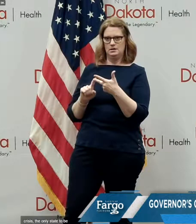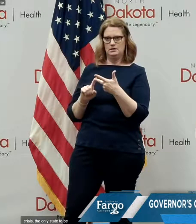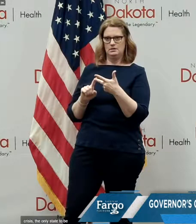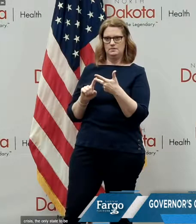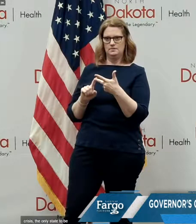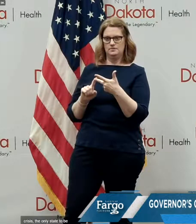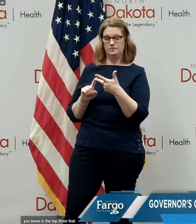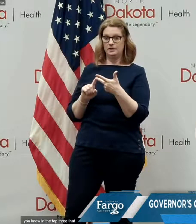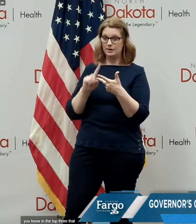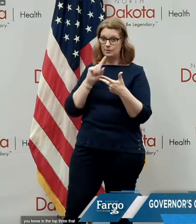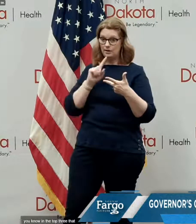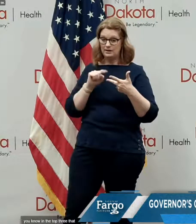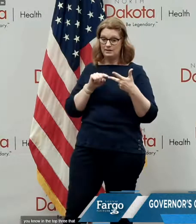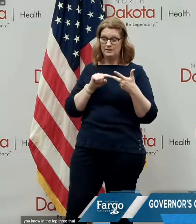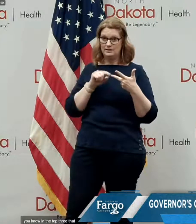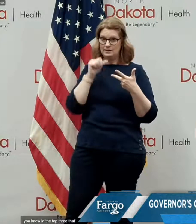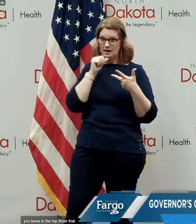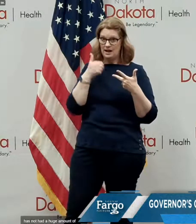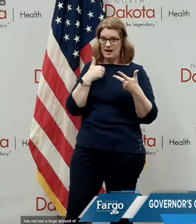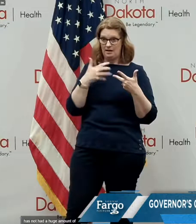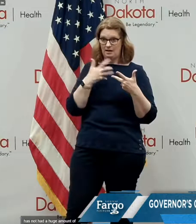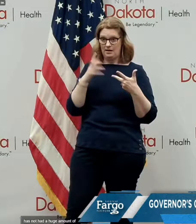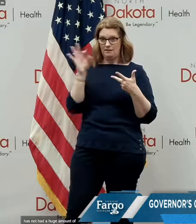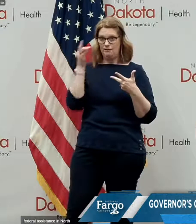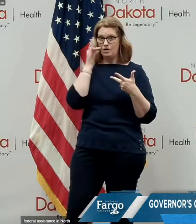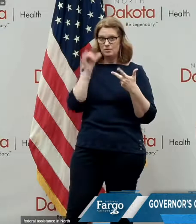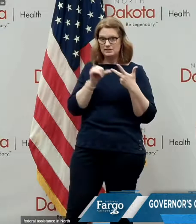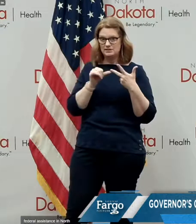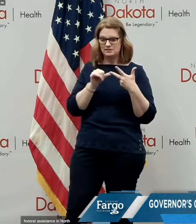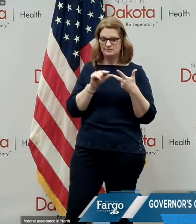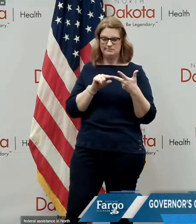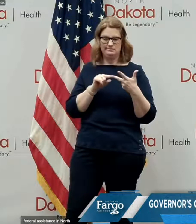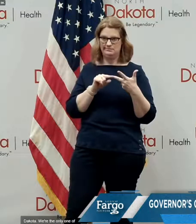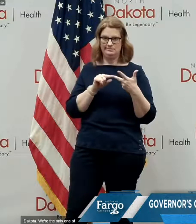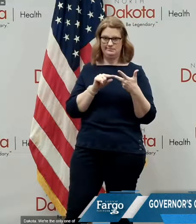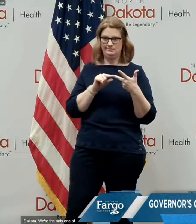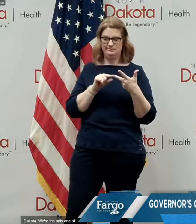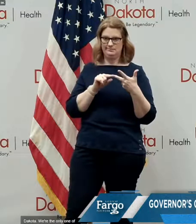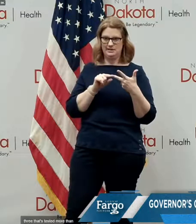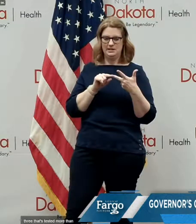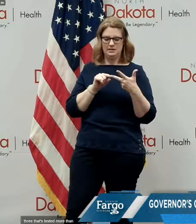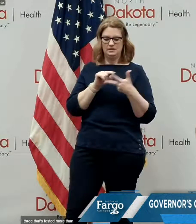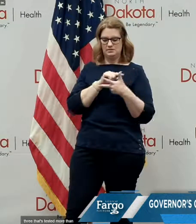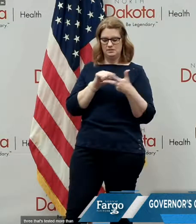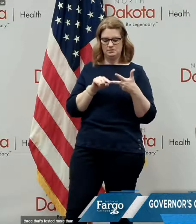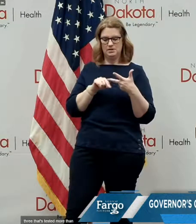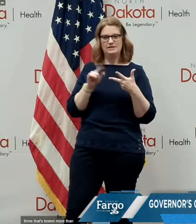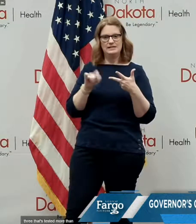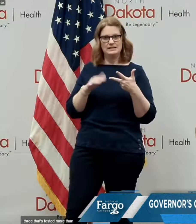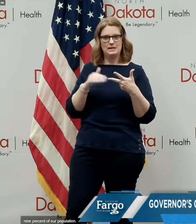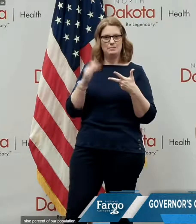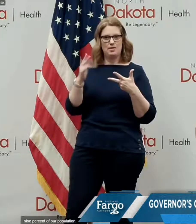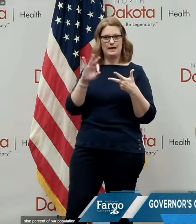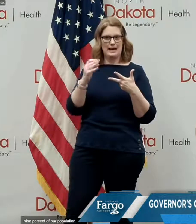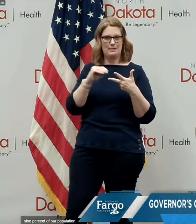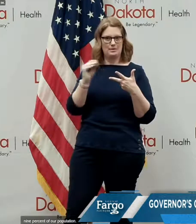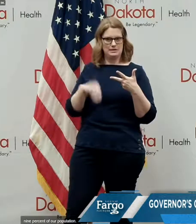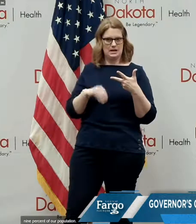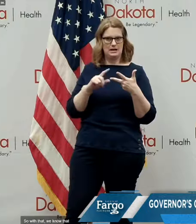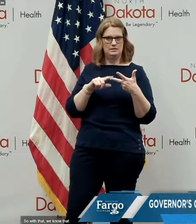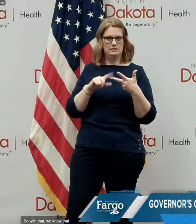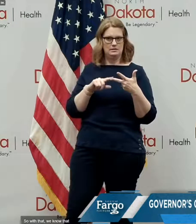has not had a huge amount of federal assistance is North Dakota. We're the only one of 3 that's tested more than 9% of our population. So with that, we know that we've